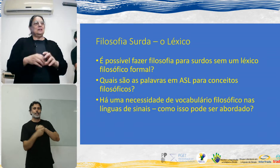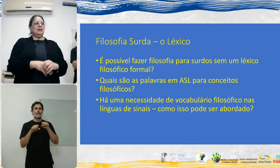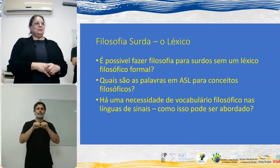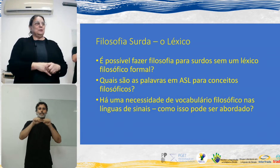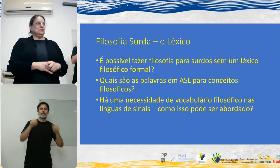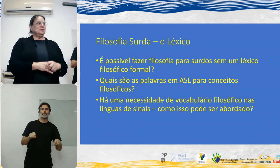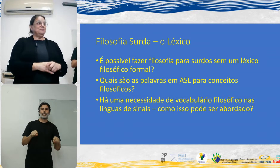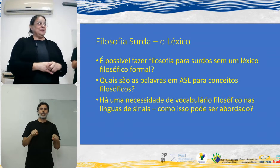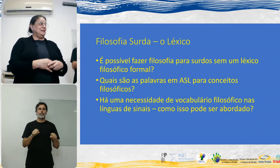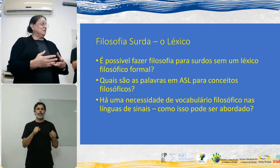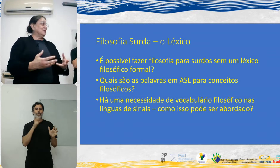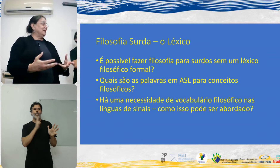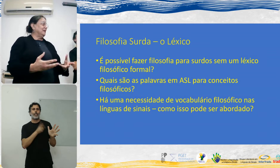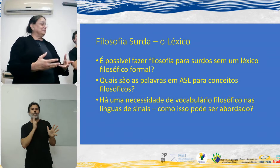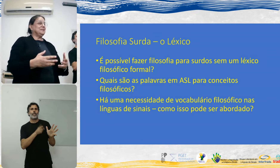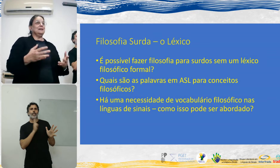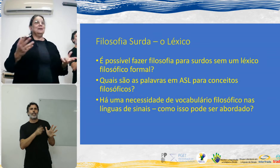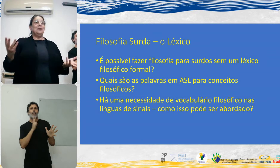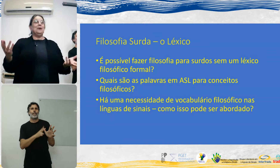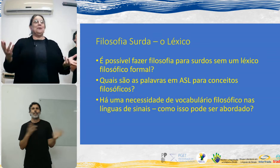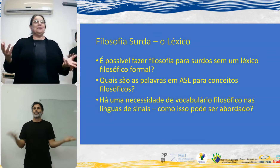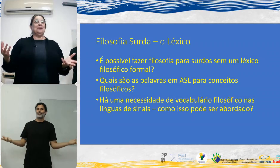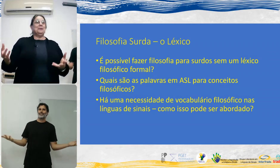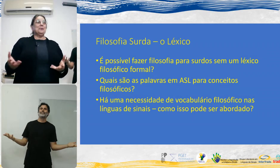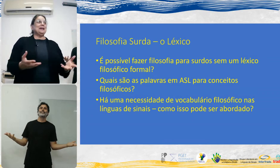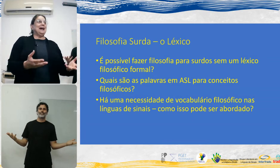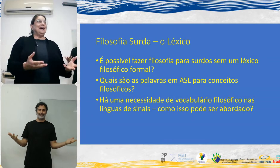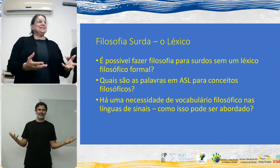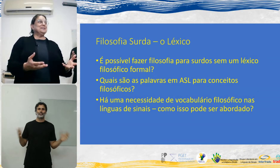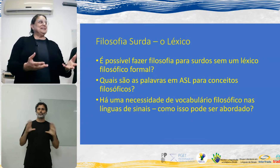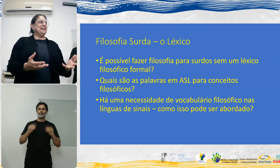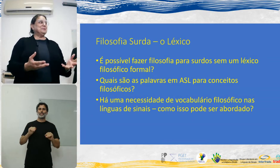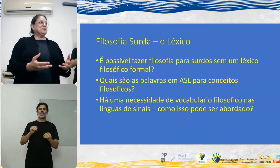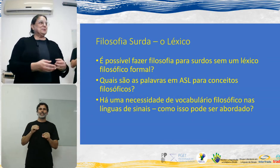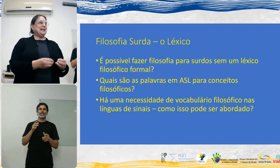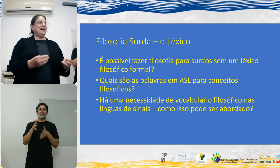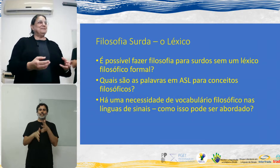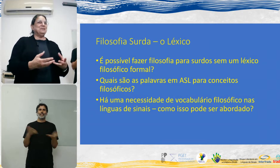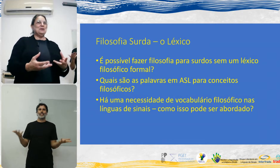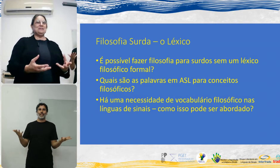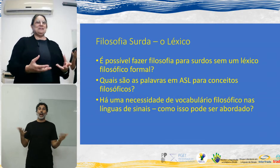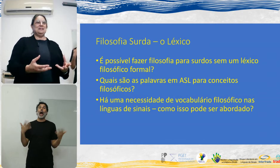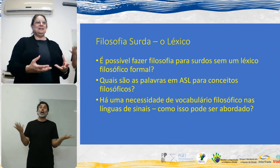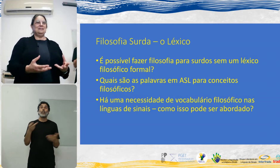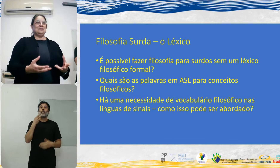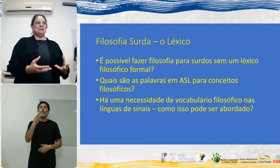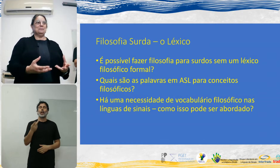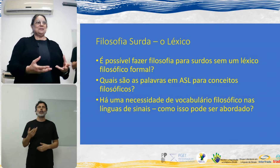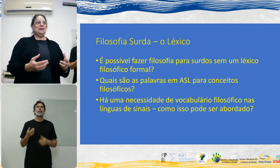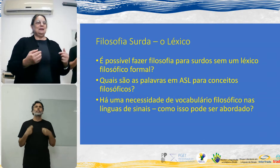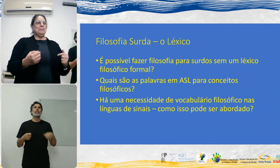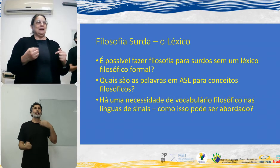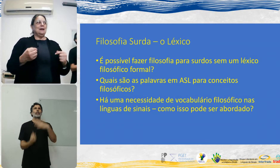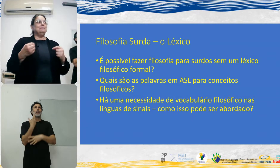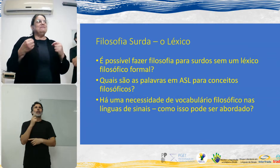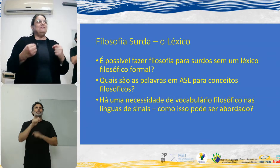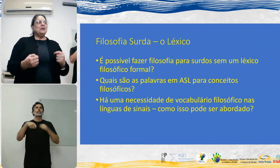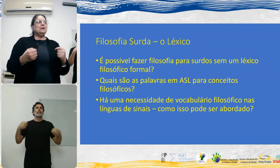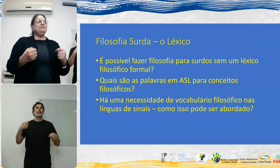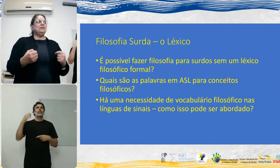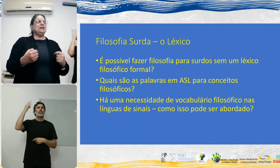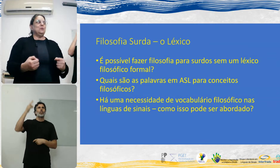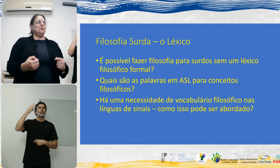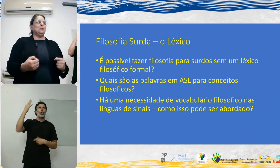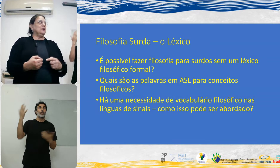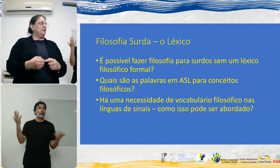changed the language. And here I am saying, oh, we're going to add to the language. We're going to add philosophy terms. But I'm